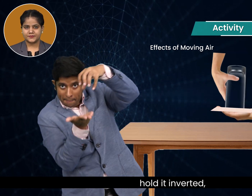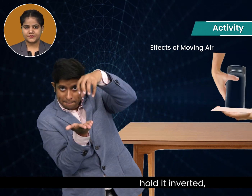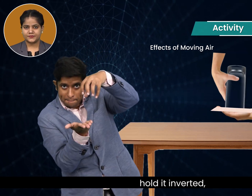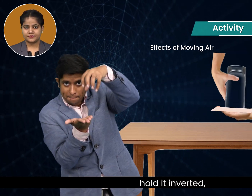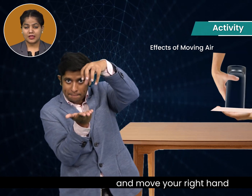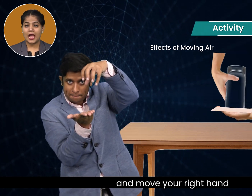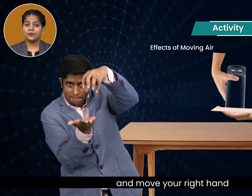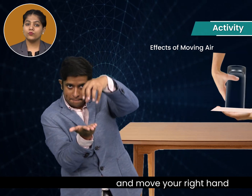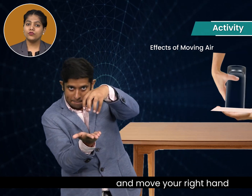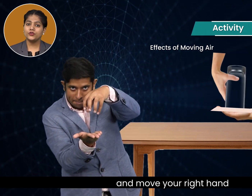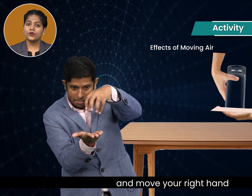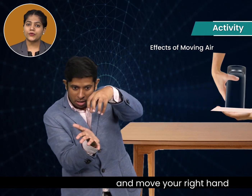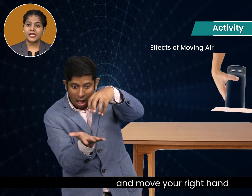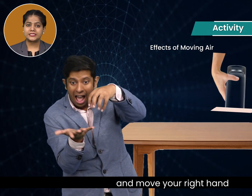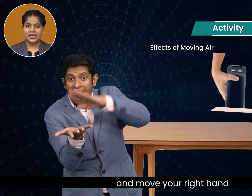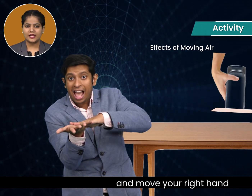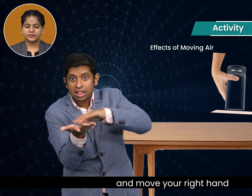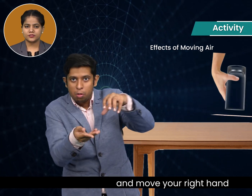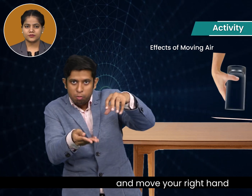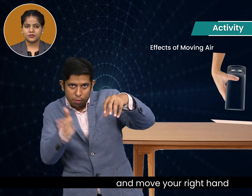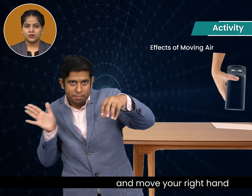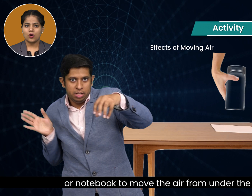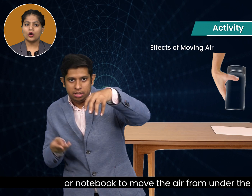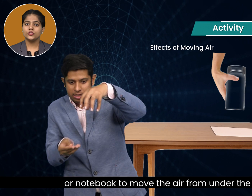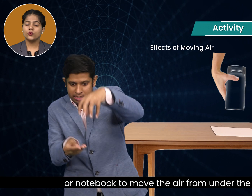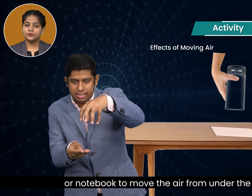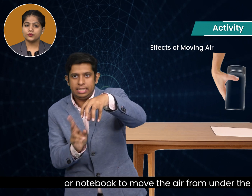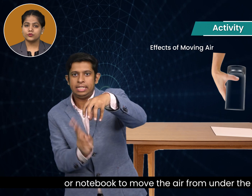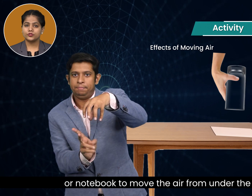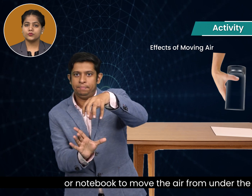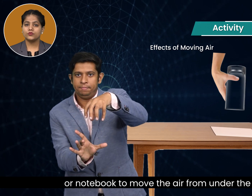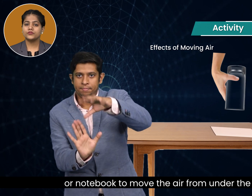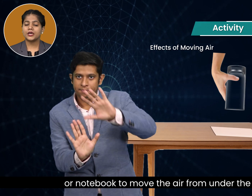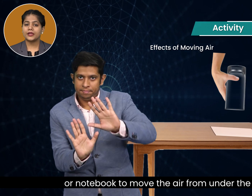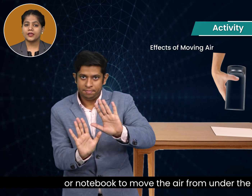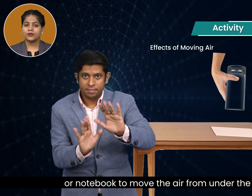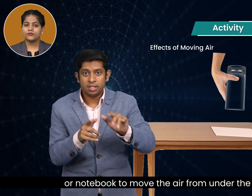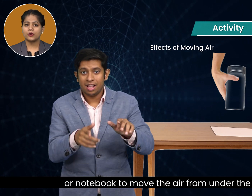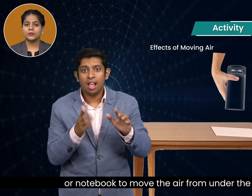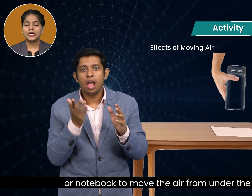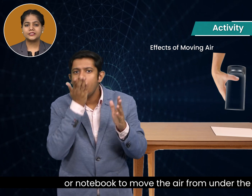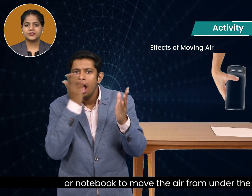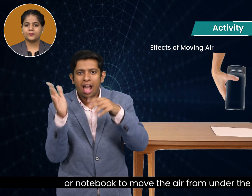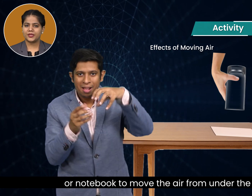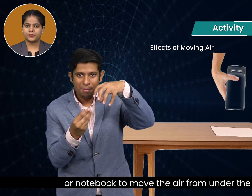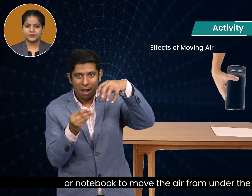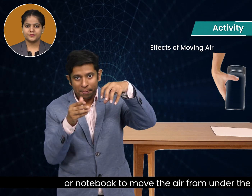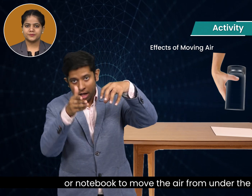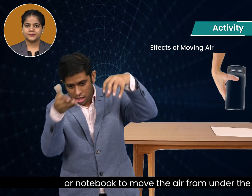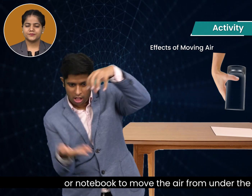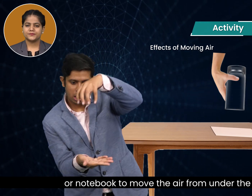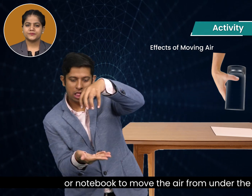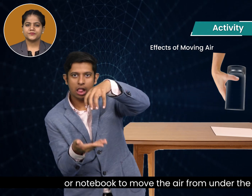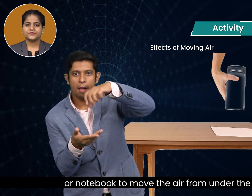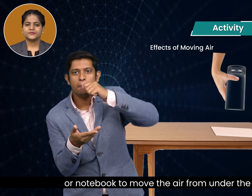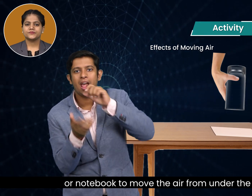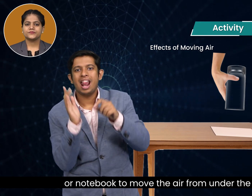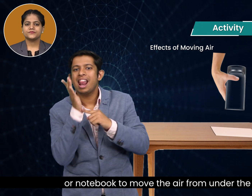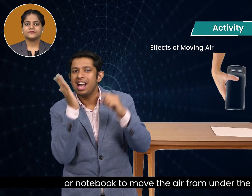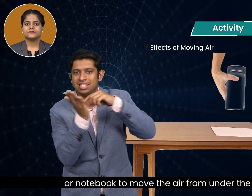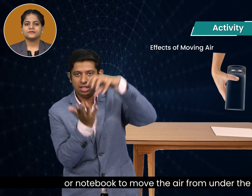inverted and move your right hand or notebook to move the air from under the paper.